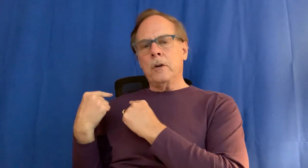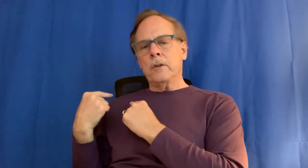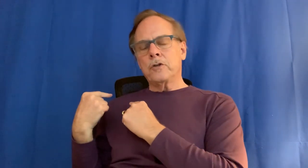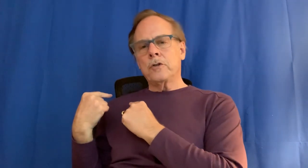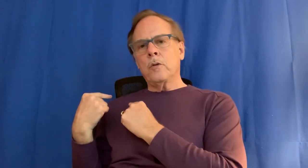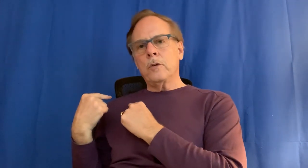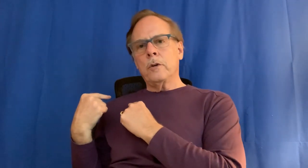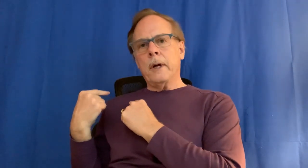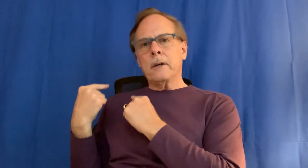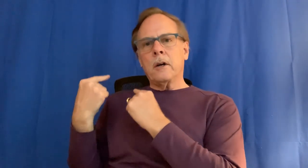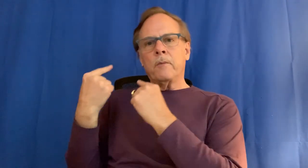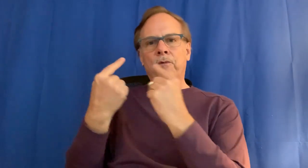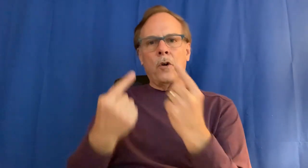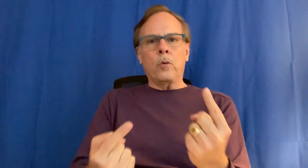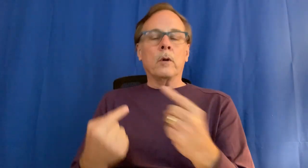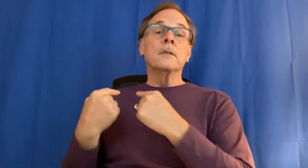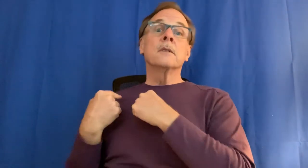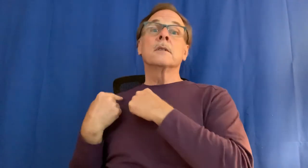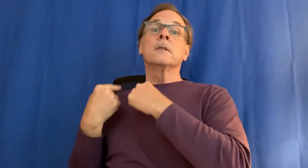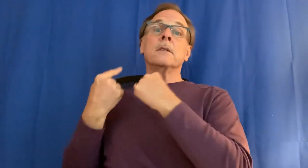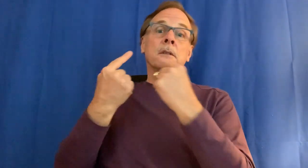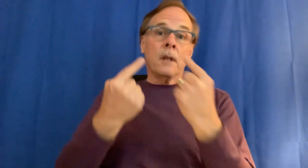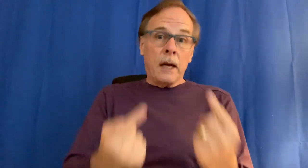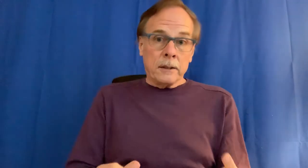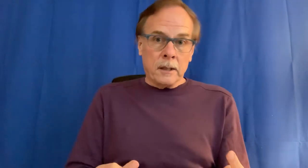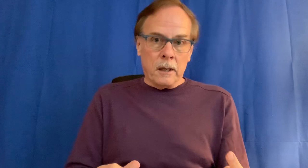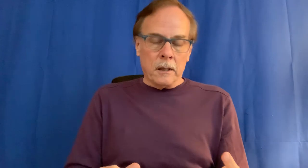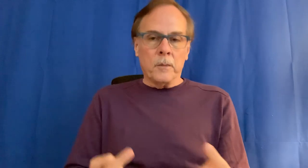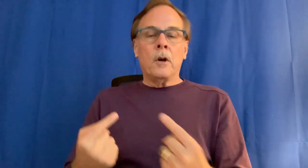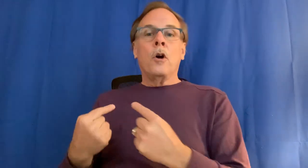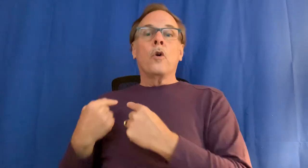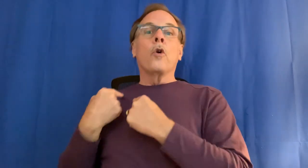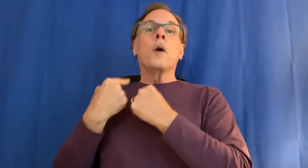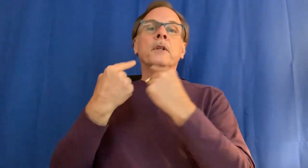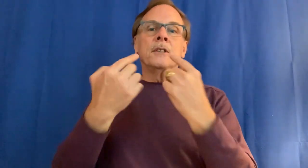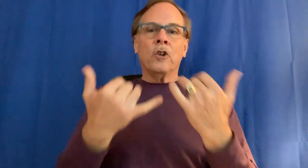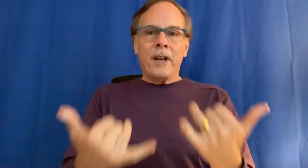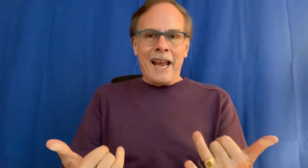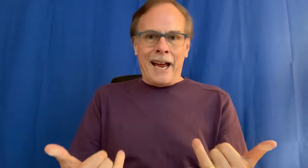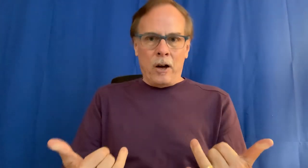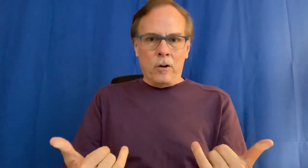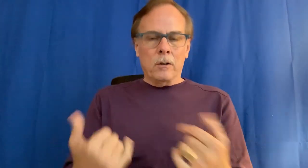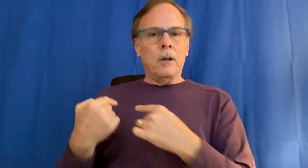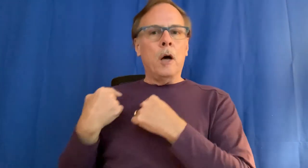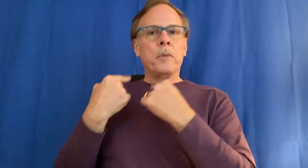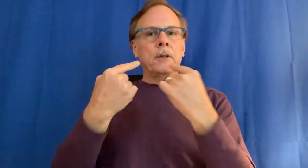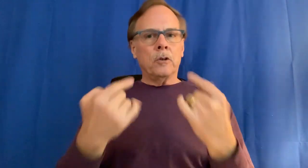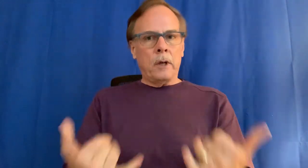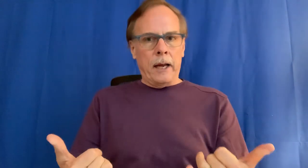the shoulder, and come forward. Since the last time. Or up until now. Up until now.